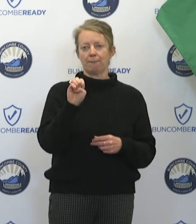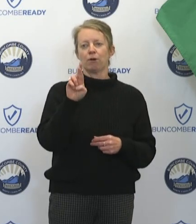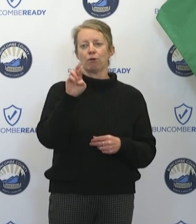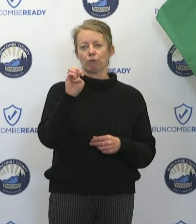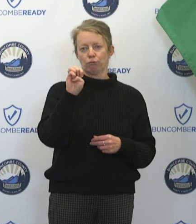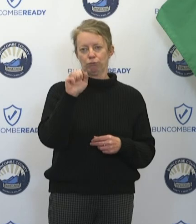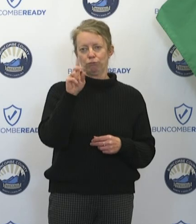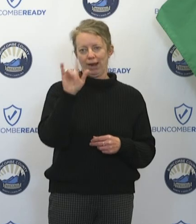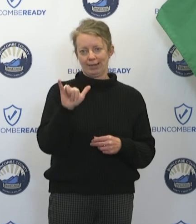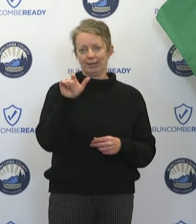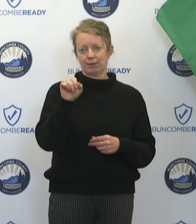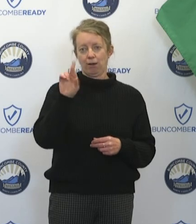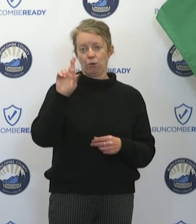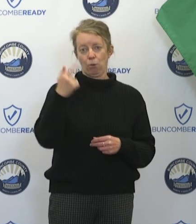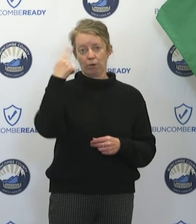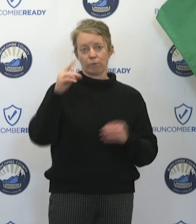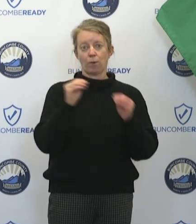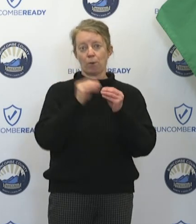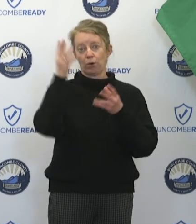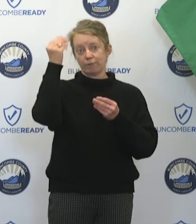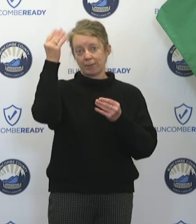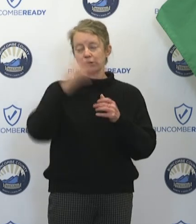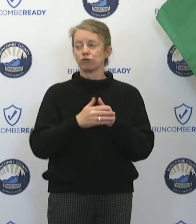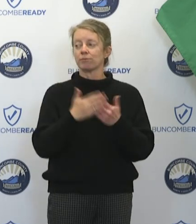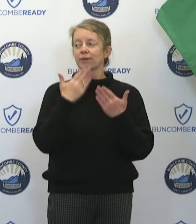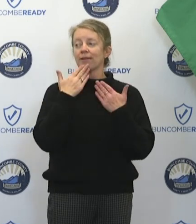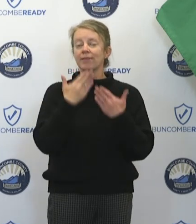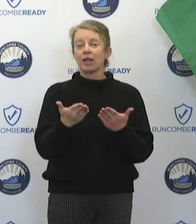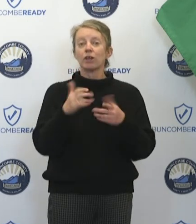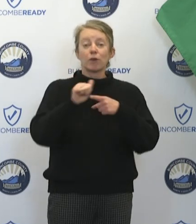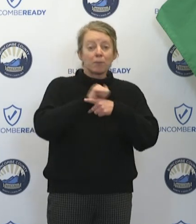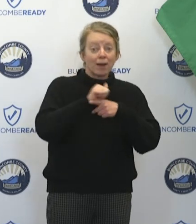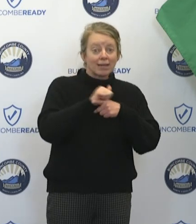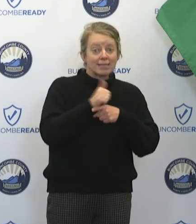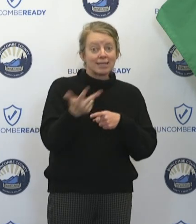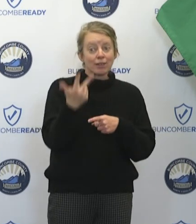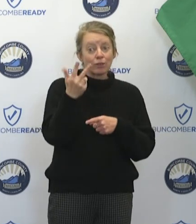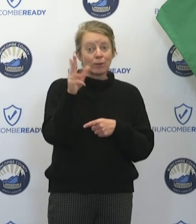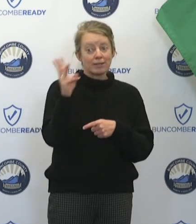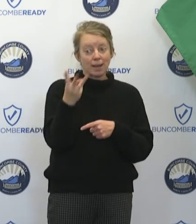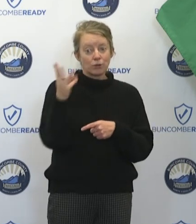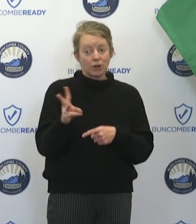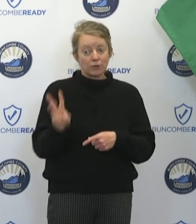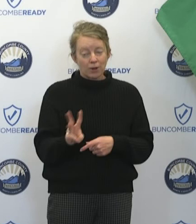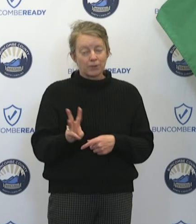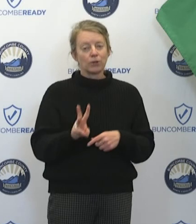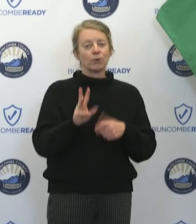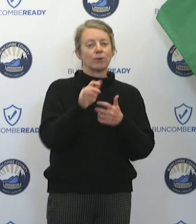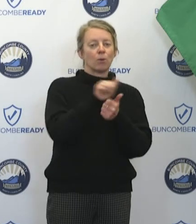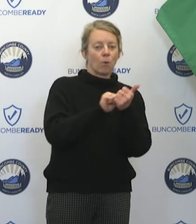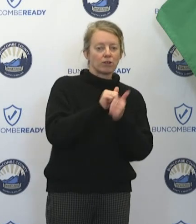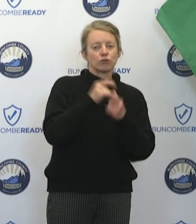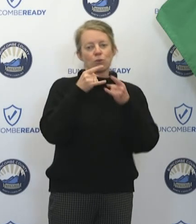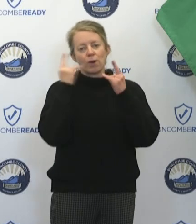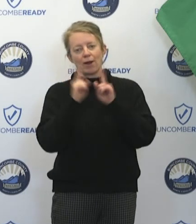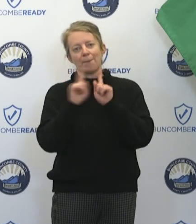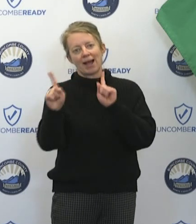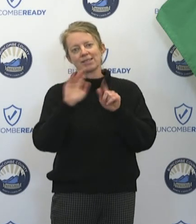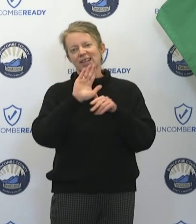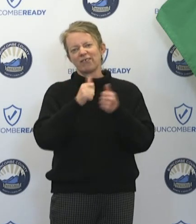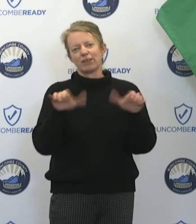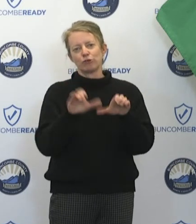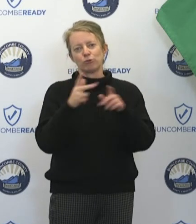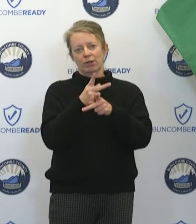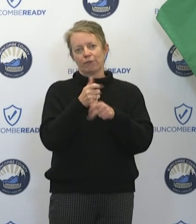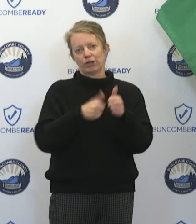buncombeready.org for more information. Thank you for practicing the 3 W's and for all that you have done here in Buncombe County to care for each other.